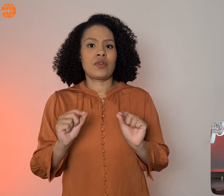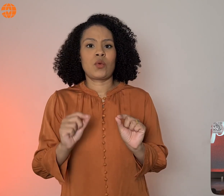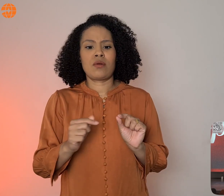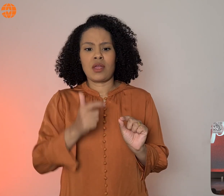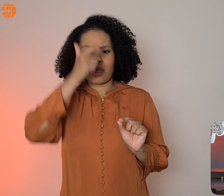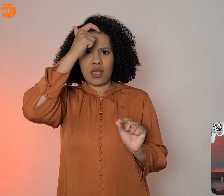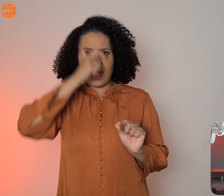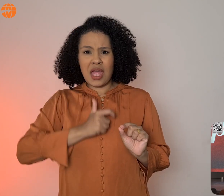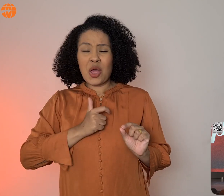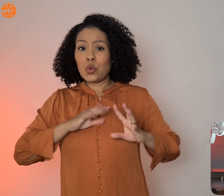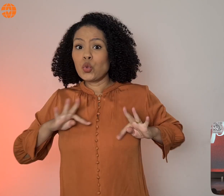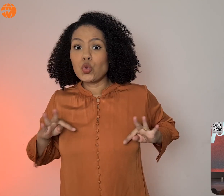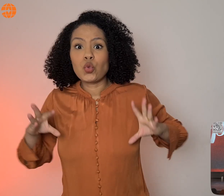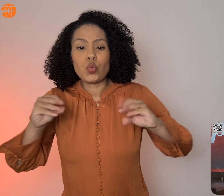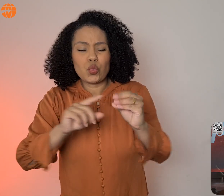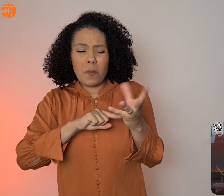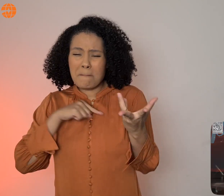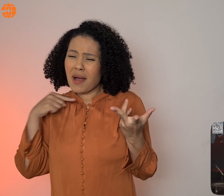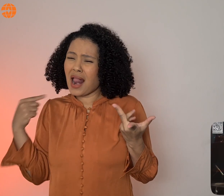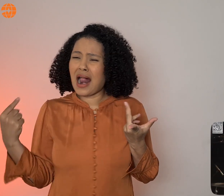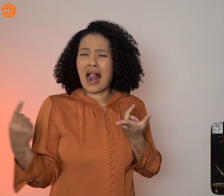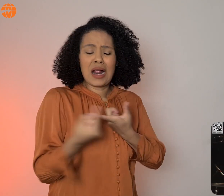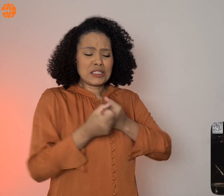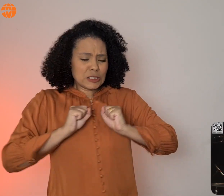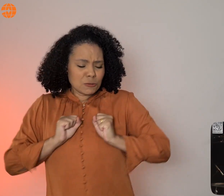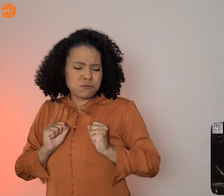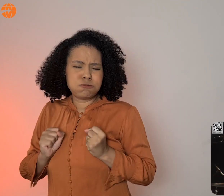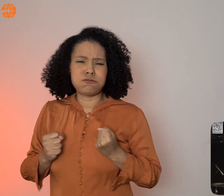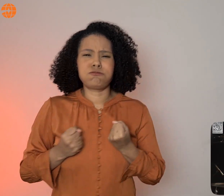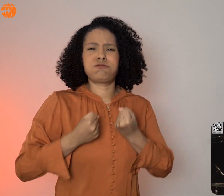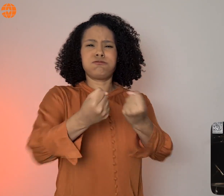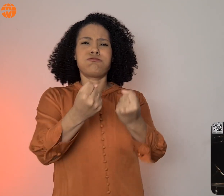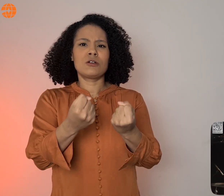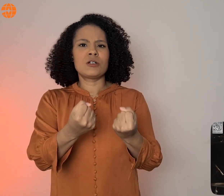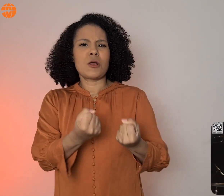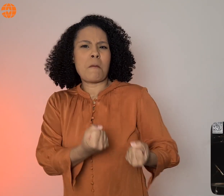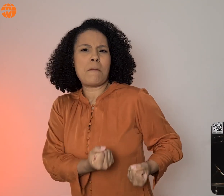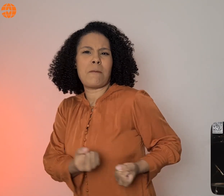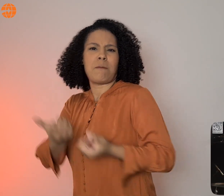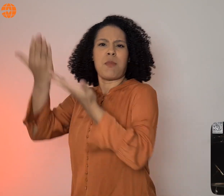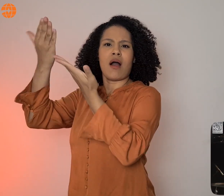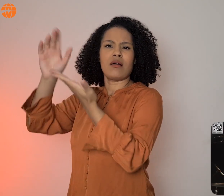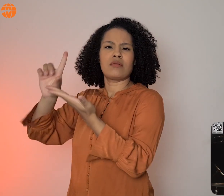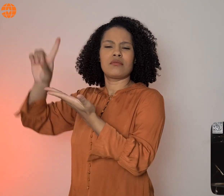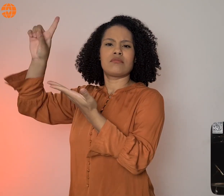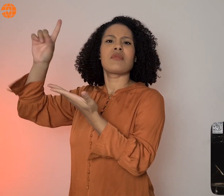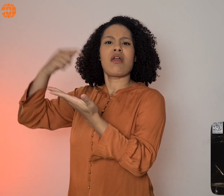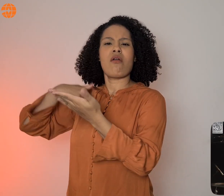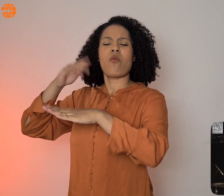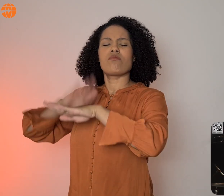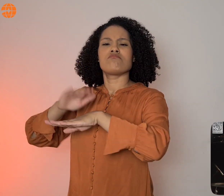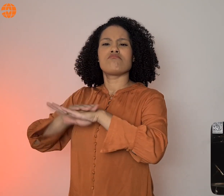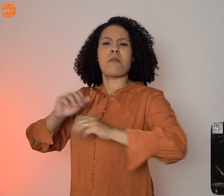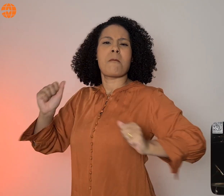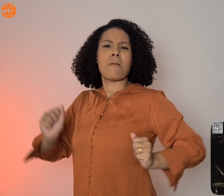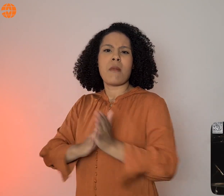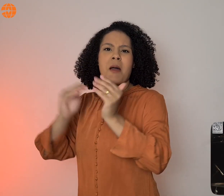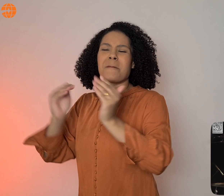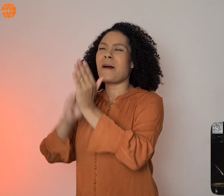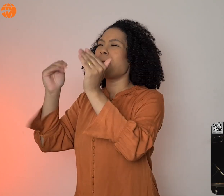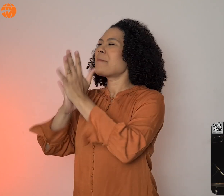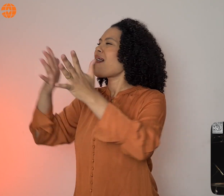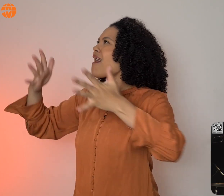devotion. Significa que é com todos os aspectos da minha existência, com toda a minha energia e devoção. I will bless him in his holy name. Eu